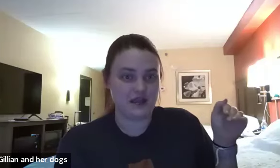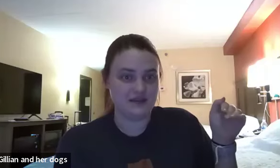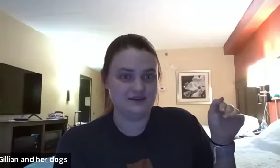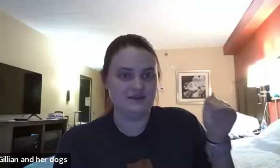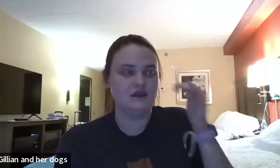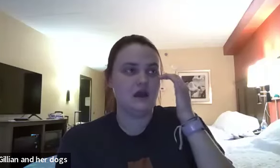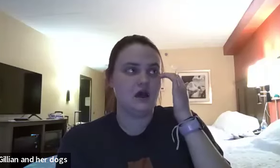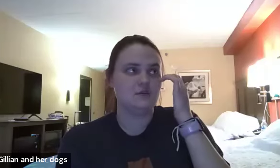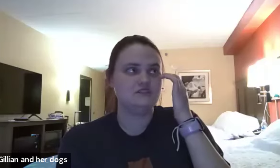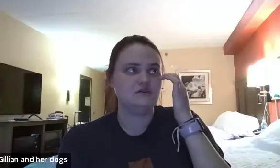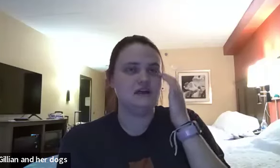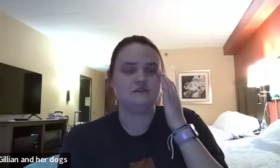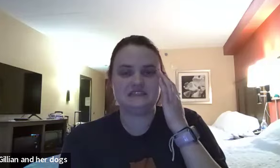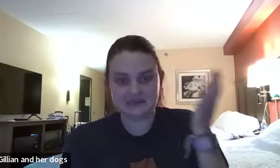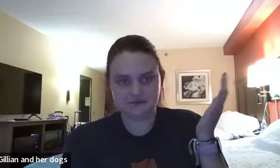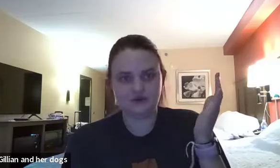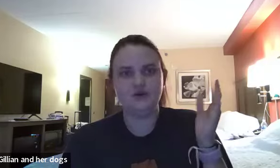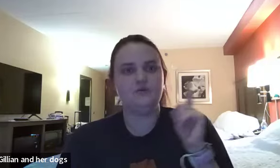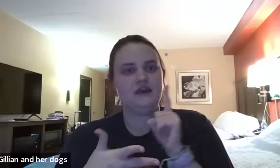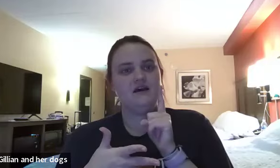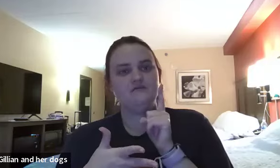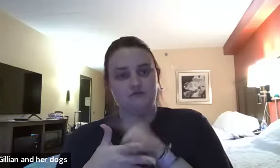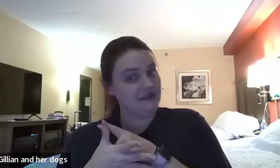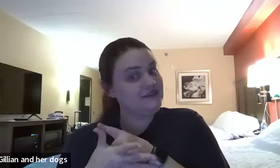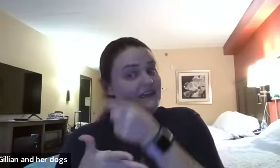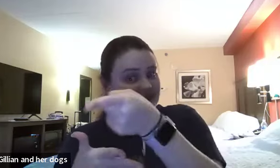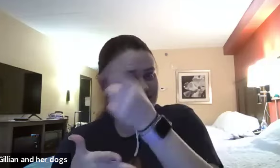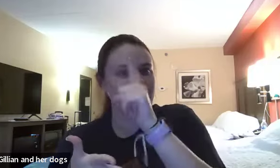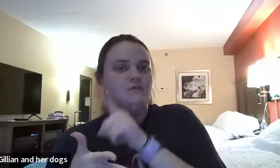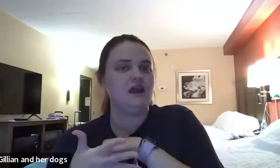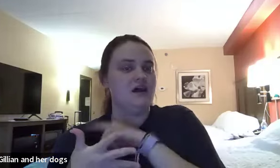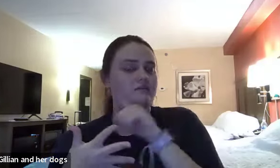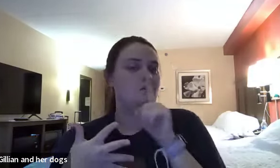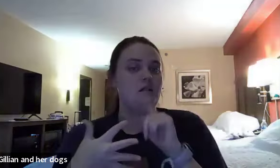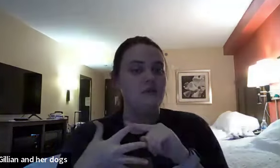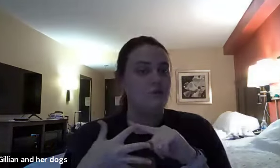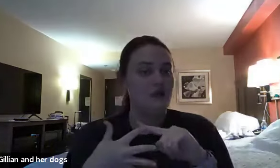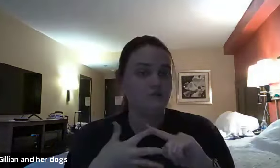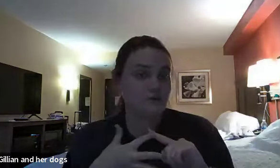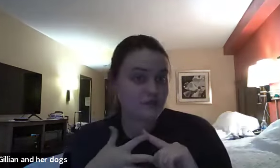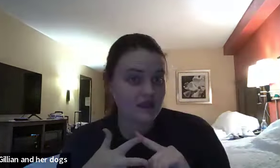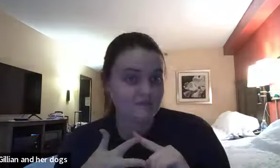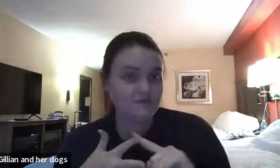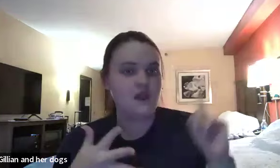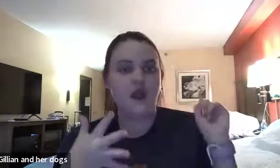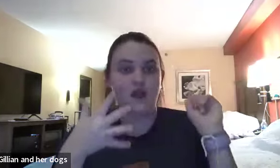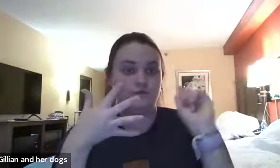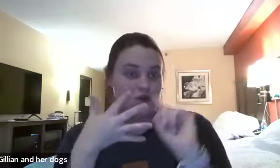run. So like for example, we have running late. We have, oh, I'm going out for a run. I'm running